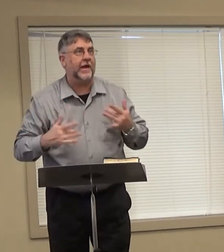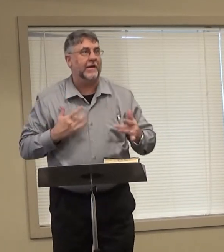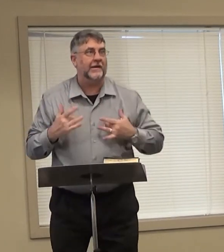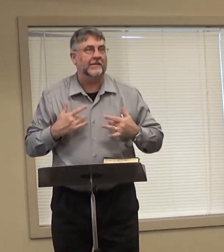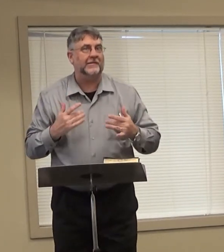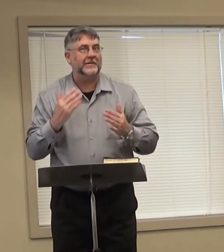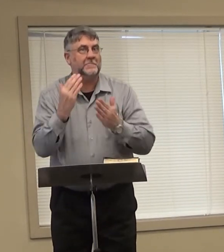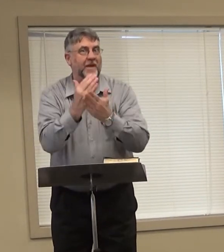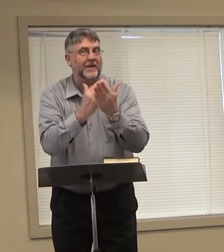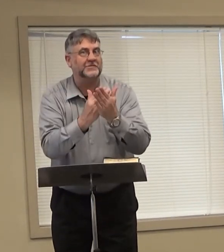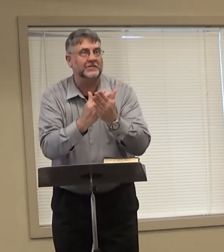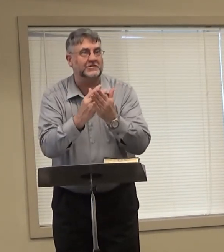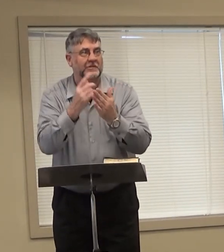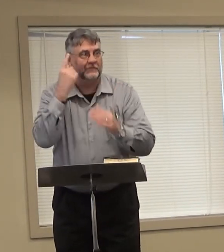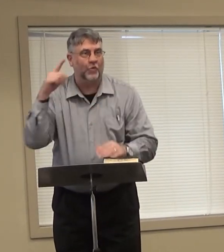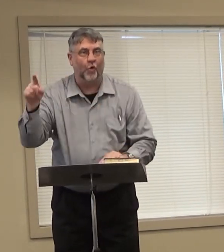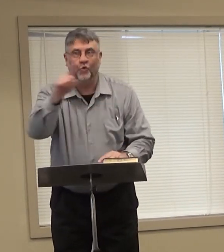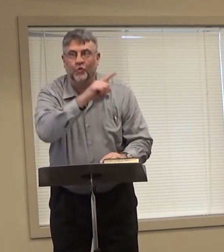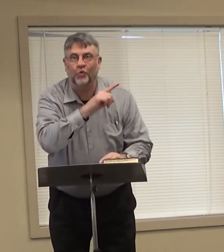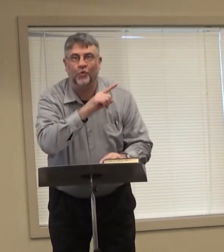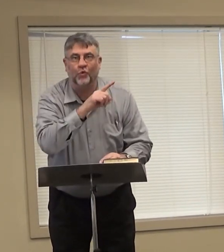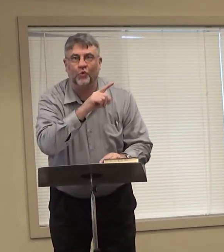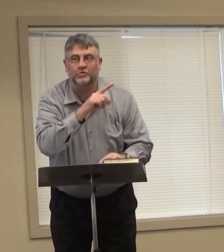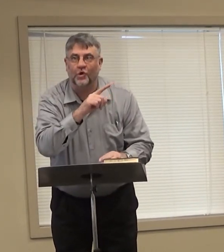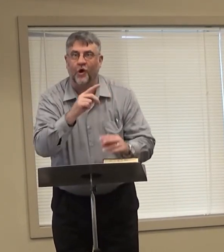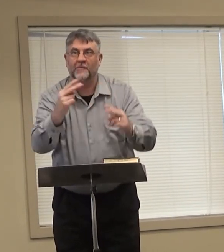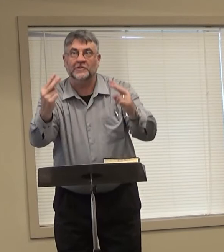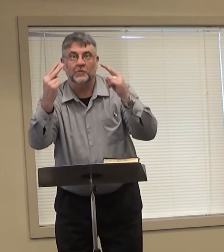So we make these resolutions to begin the new year.